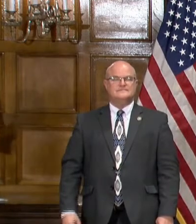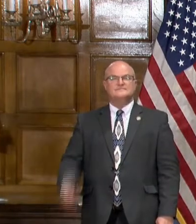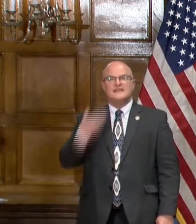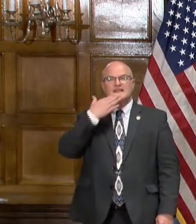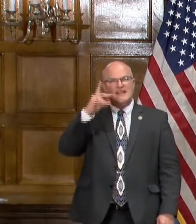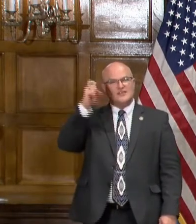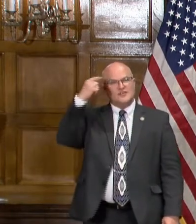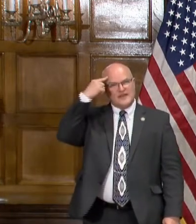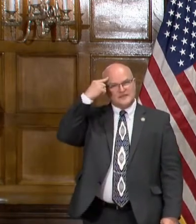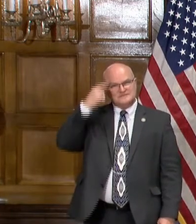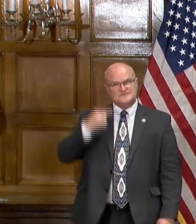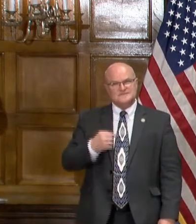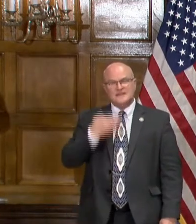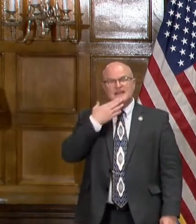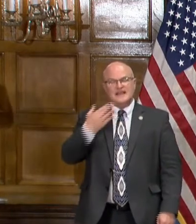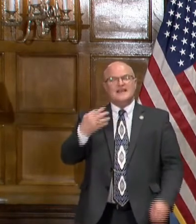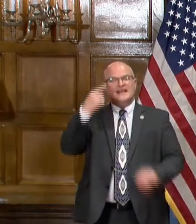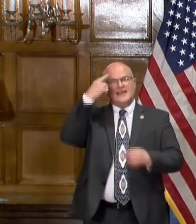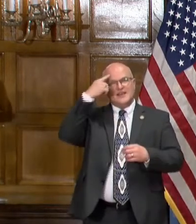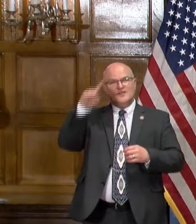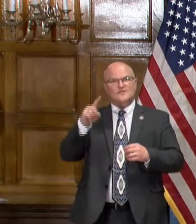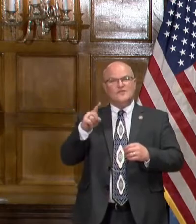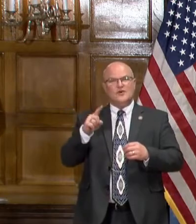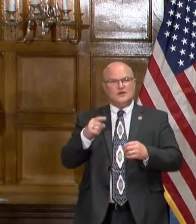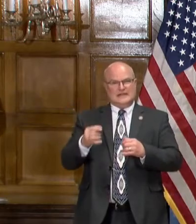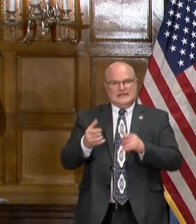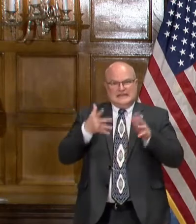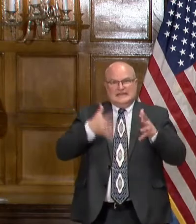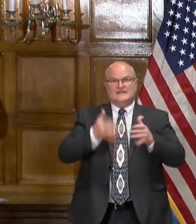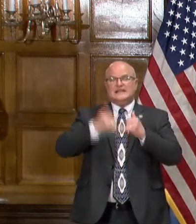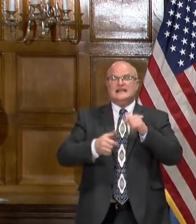Thank you, Governor. Thank you for leaving me this last slide.